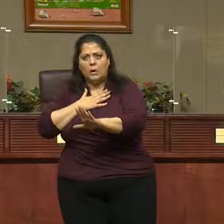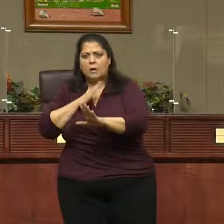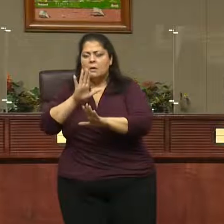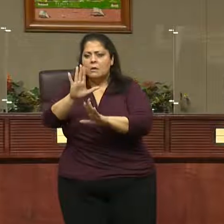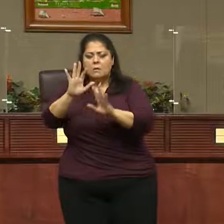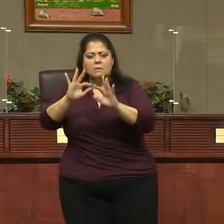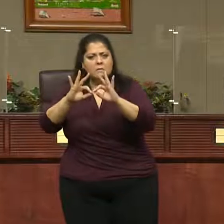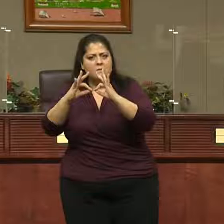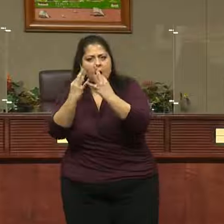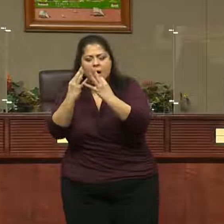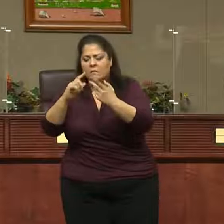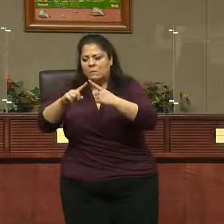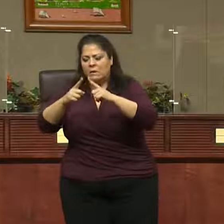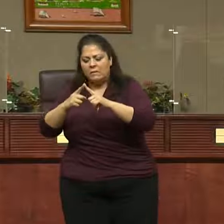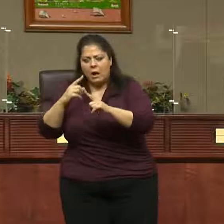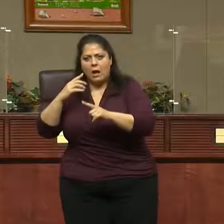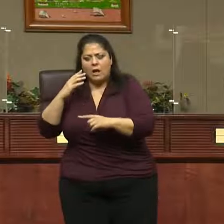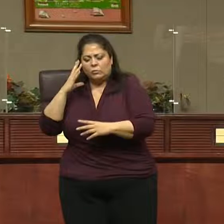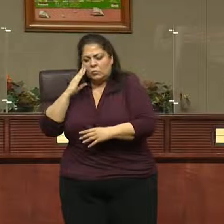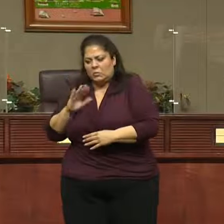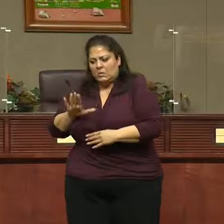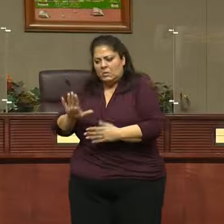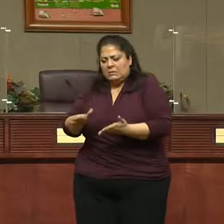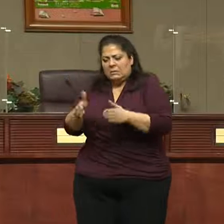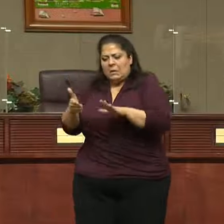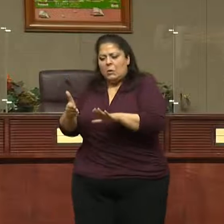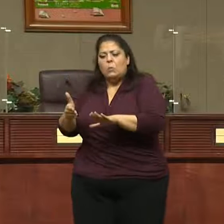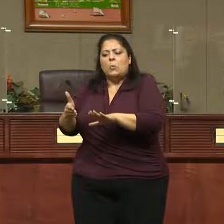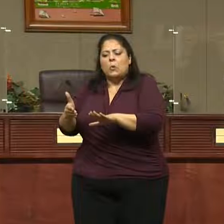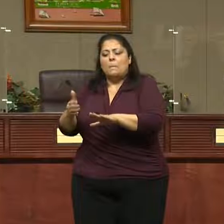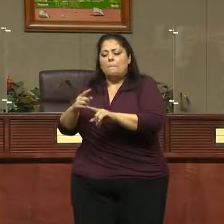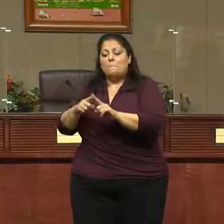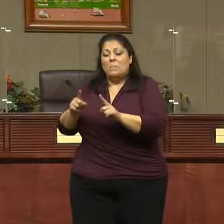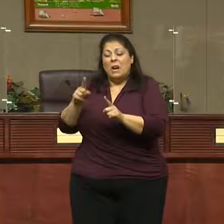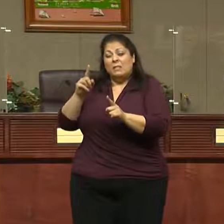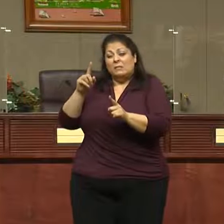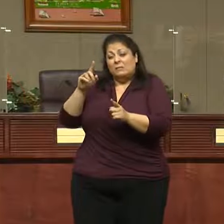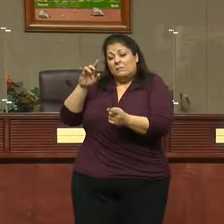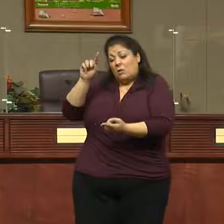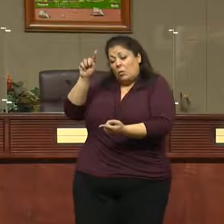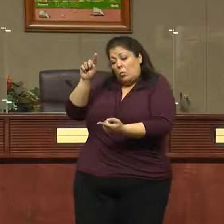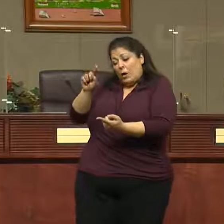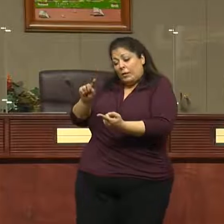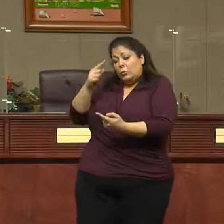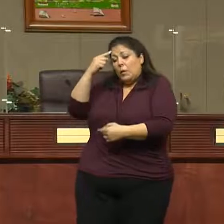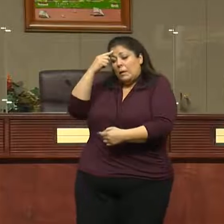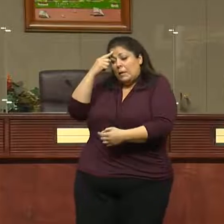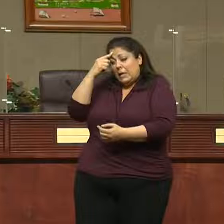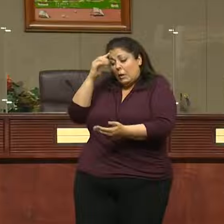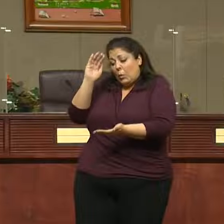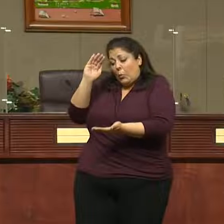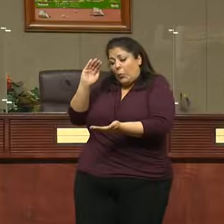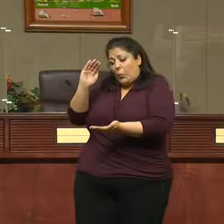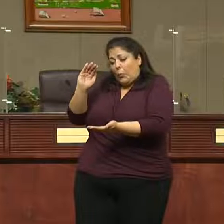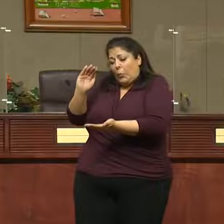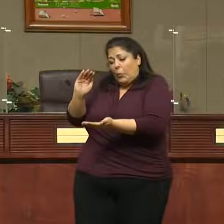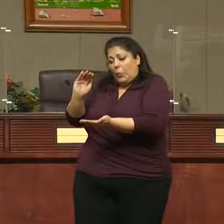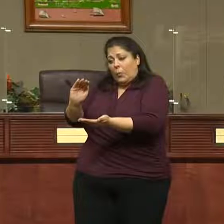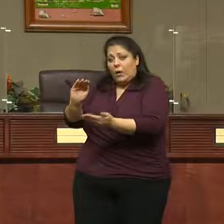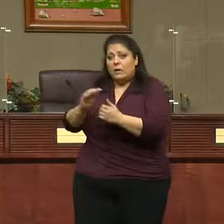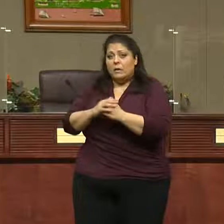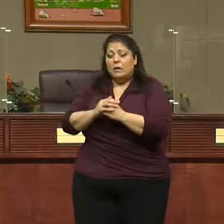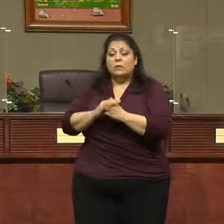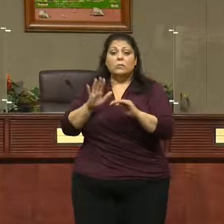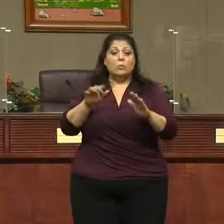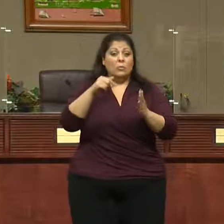friends, the reality is they are reducing the frequency. We think that the rates are reducing, and some of the deaths that we have